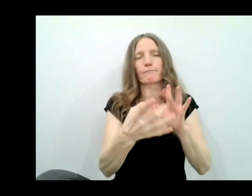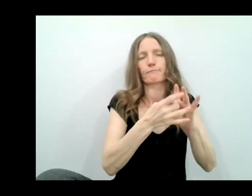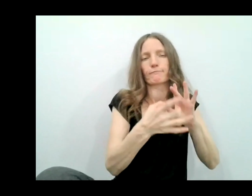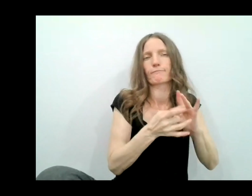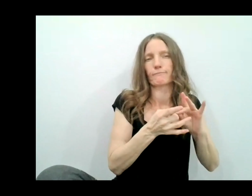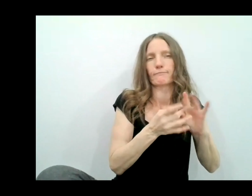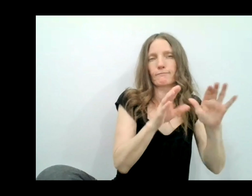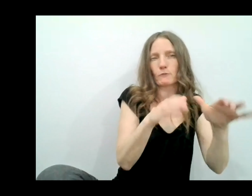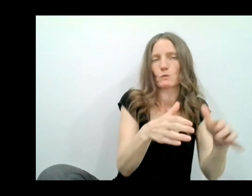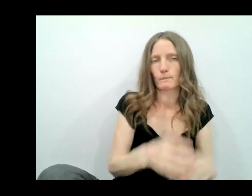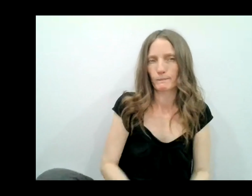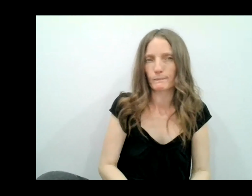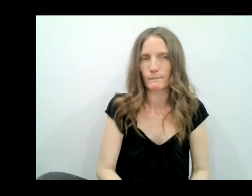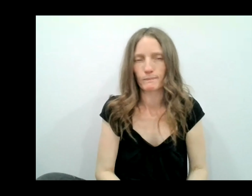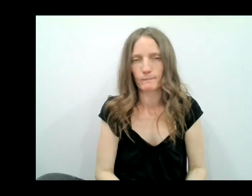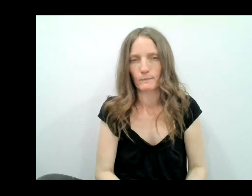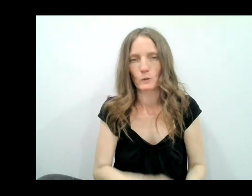That would be good.